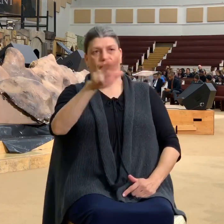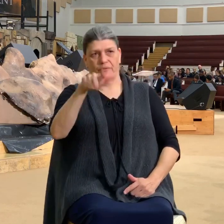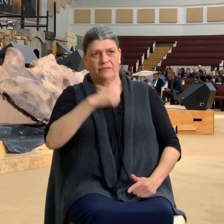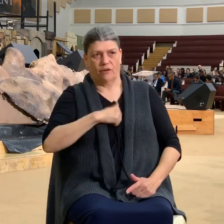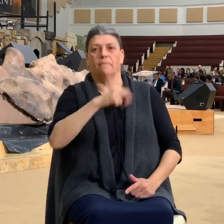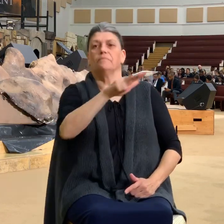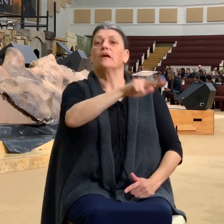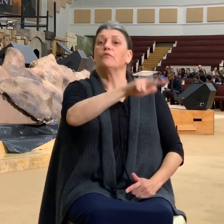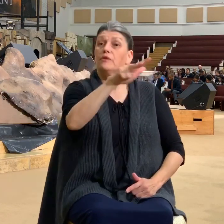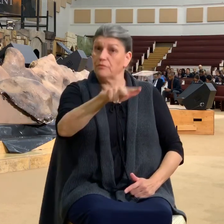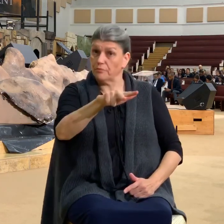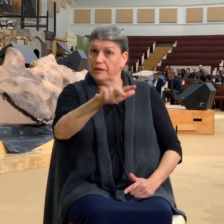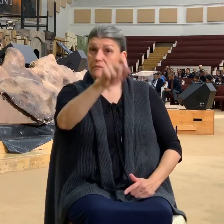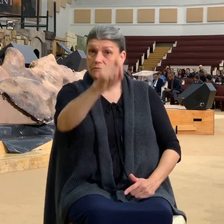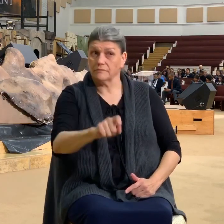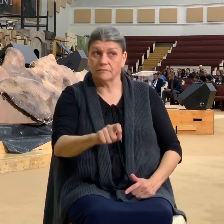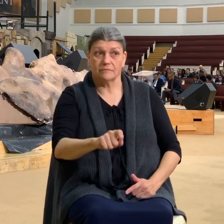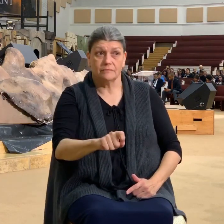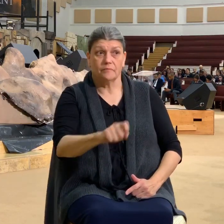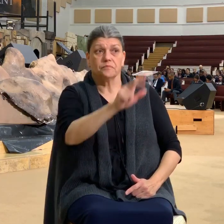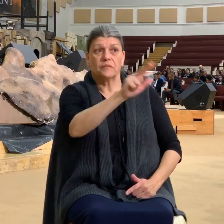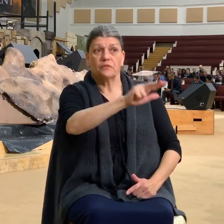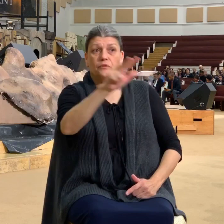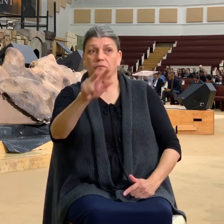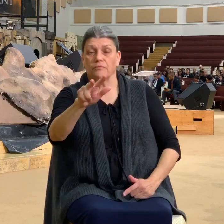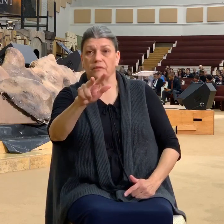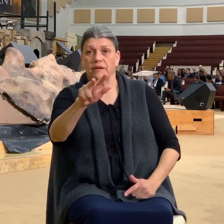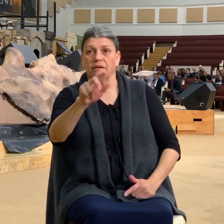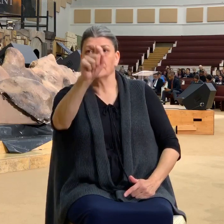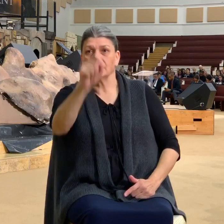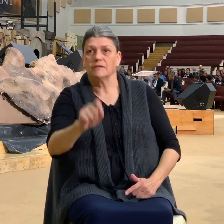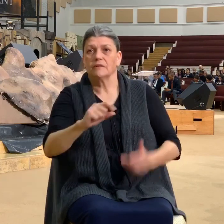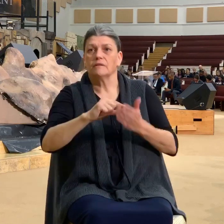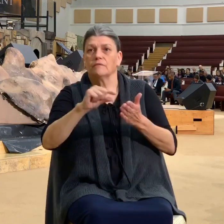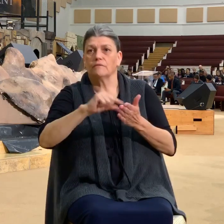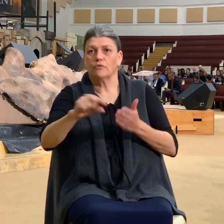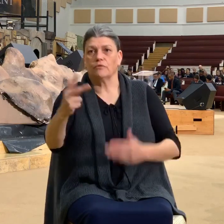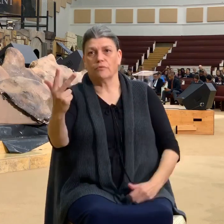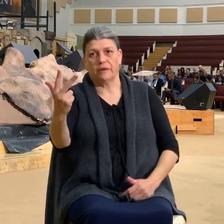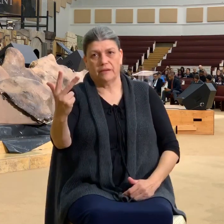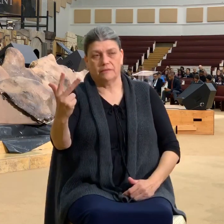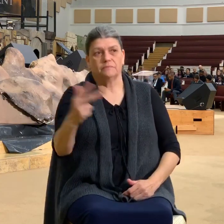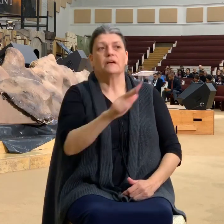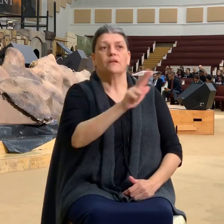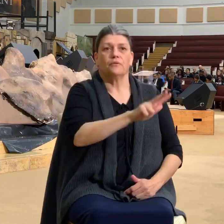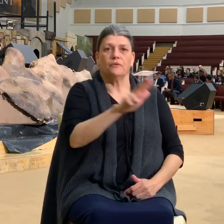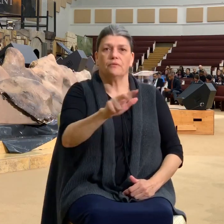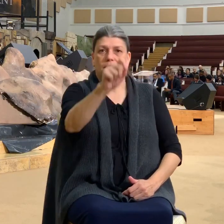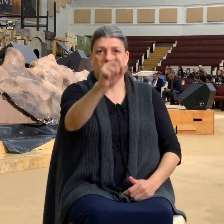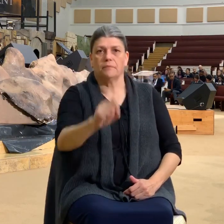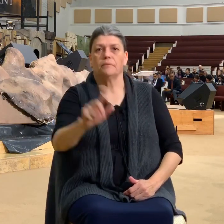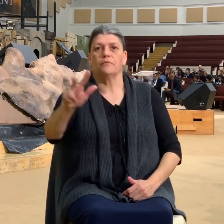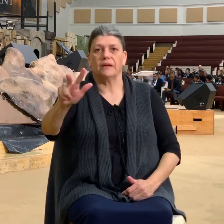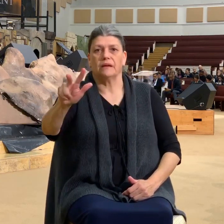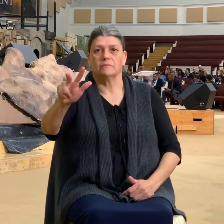Exodus 33. Go to Exodus 33. And let's look at verse number 3. Exodus